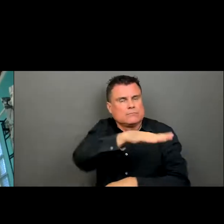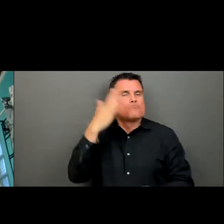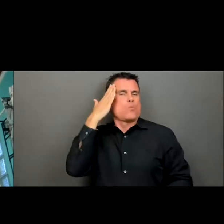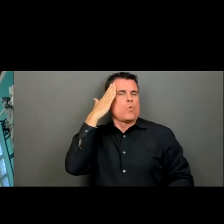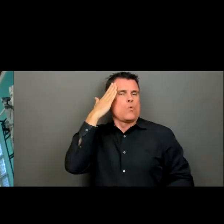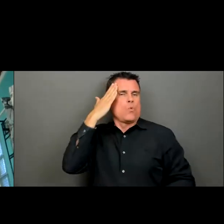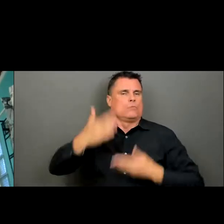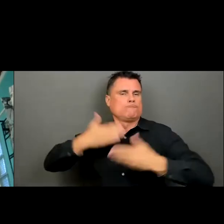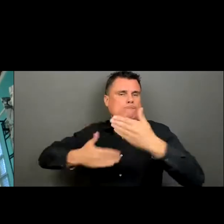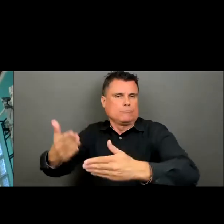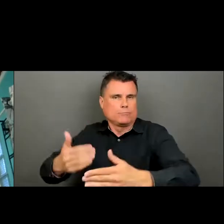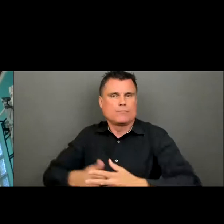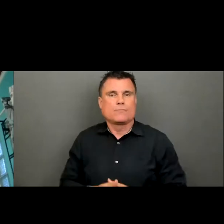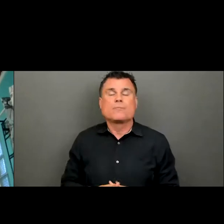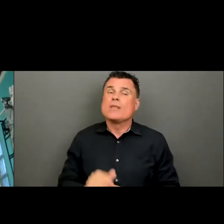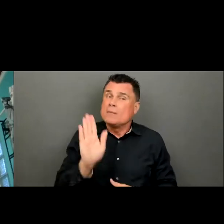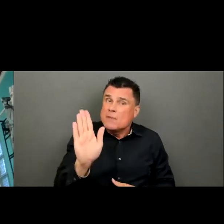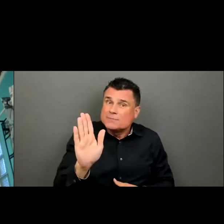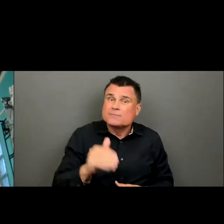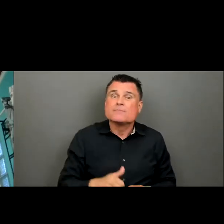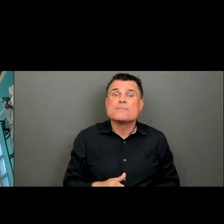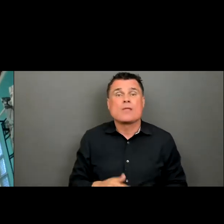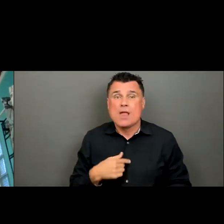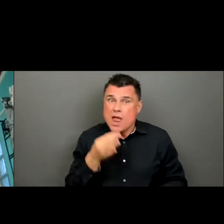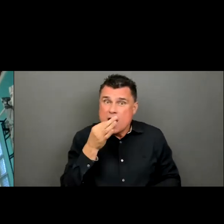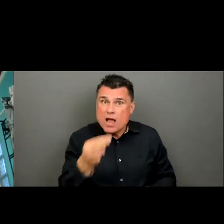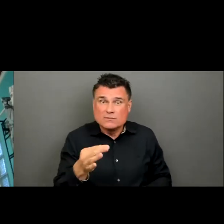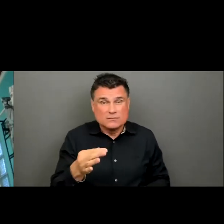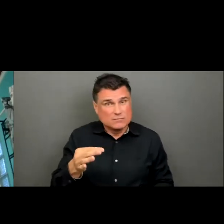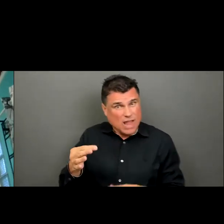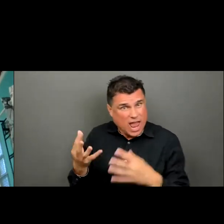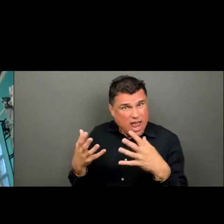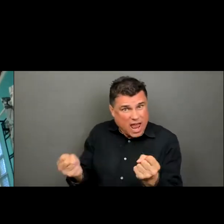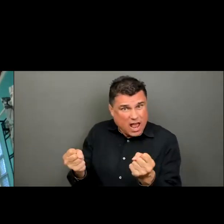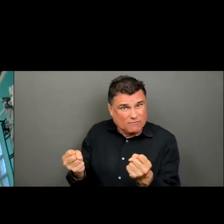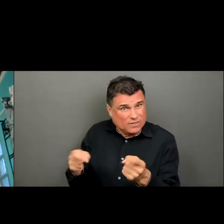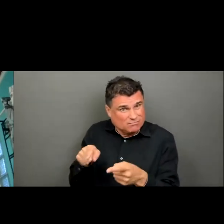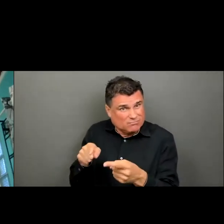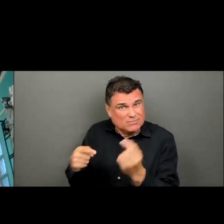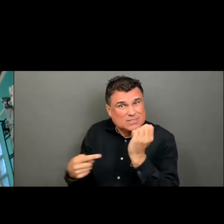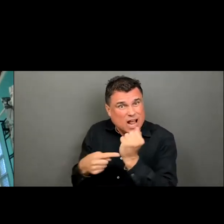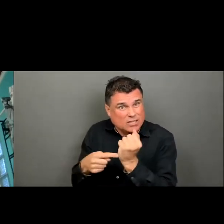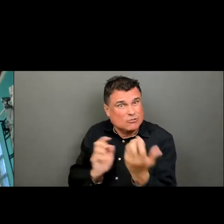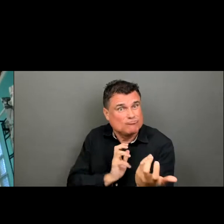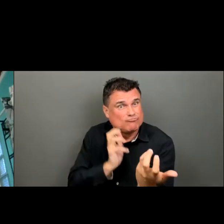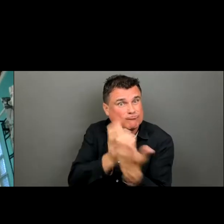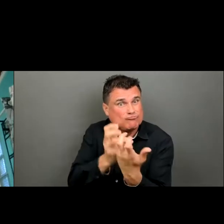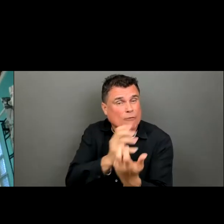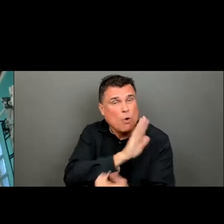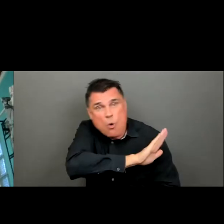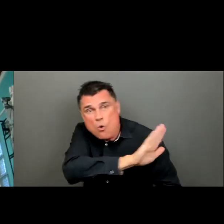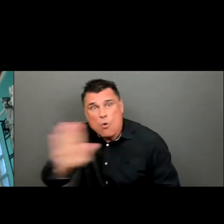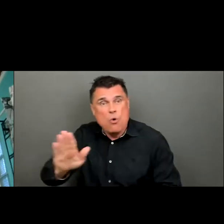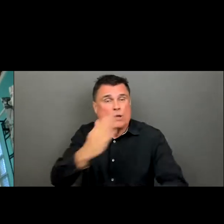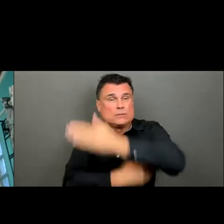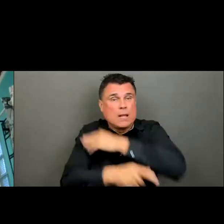really available in multiple formats or used in with multiple features? For instance,